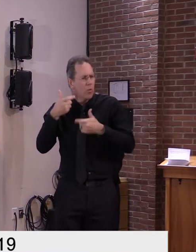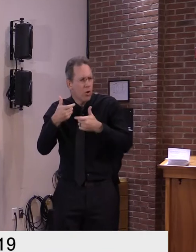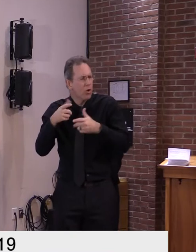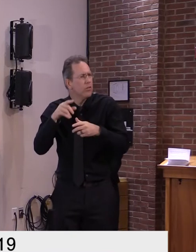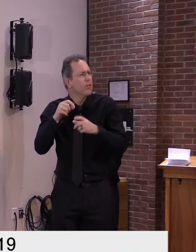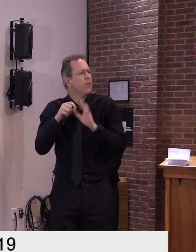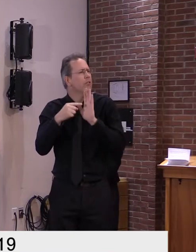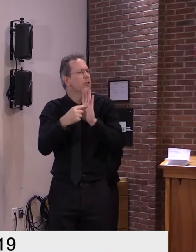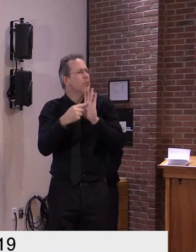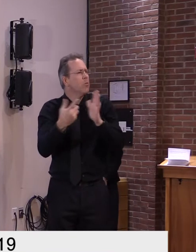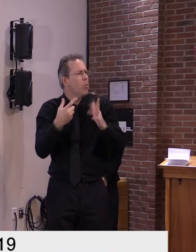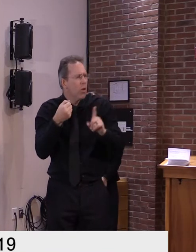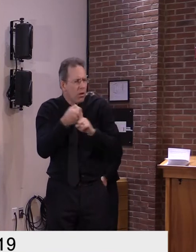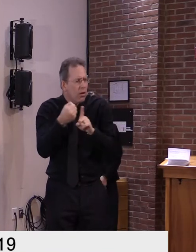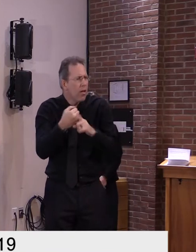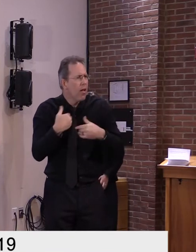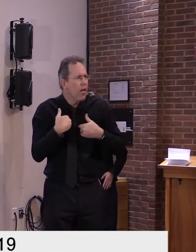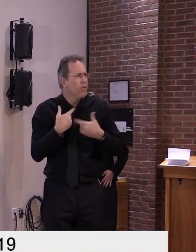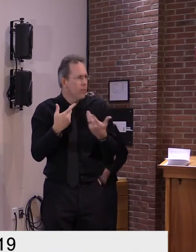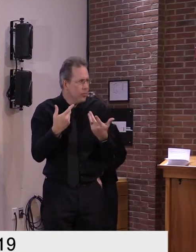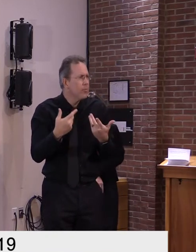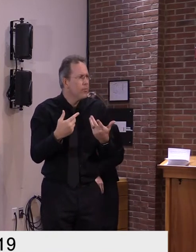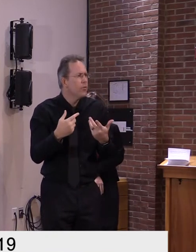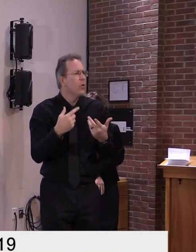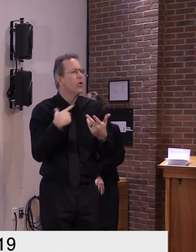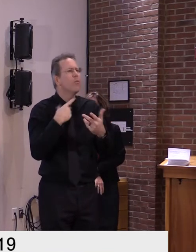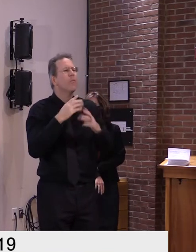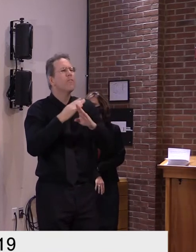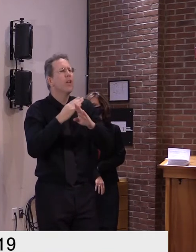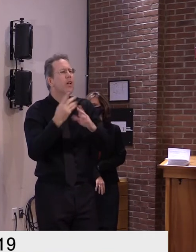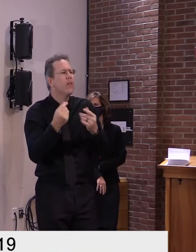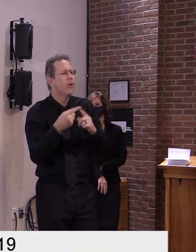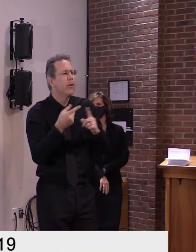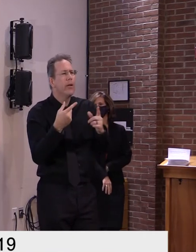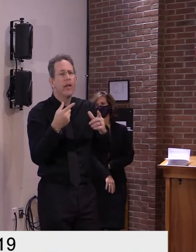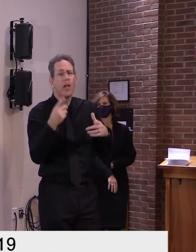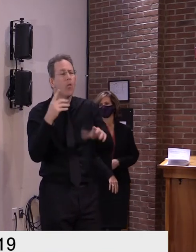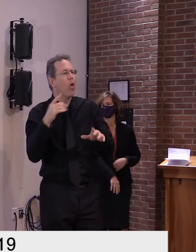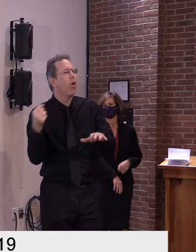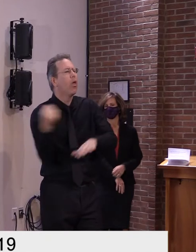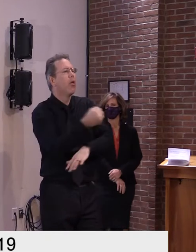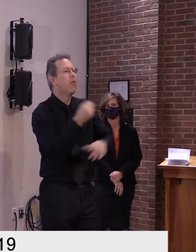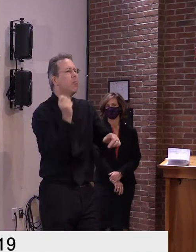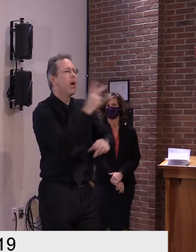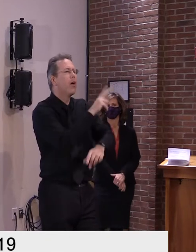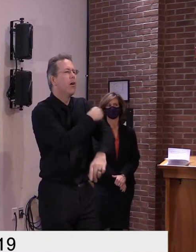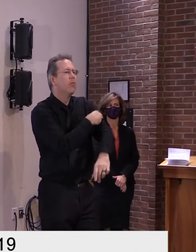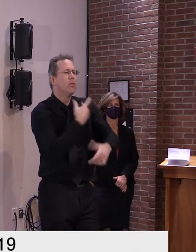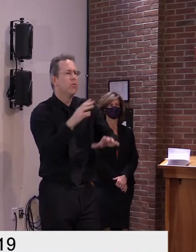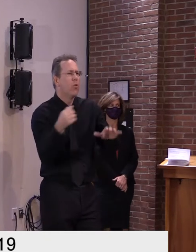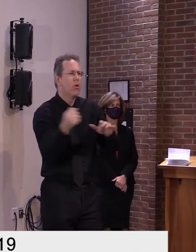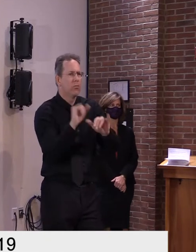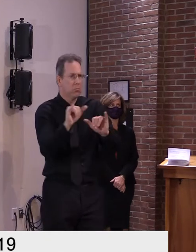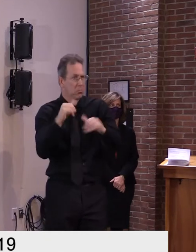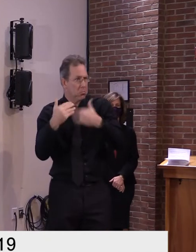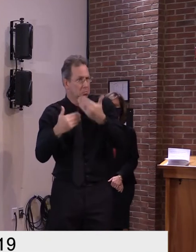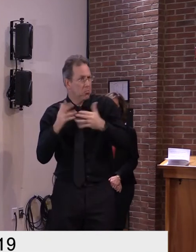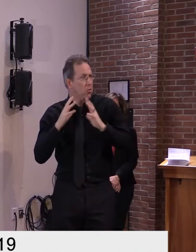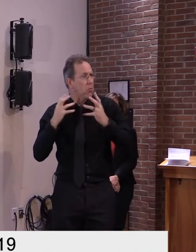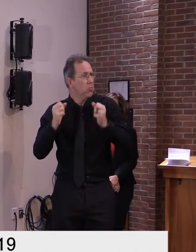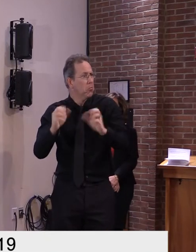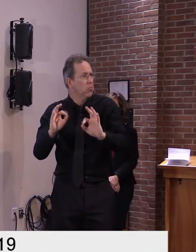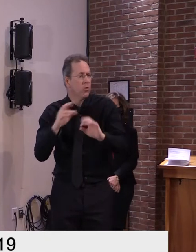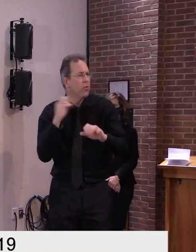so that they don't end up in the hospital. So preventing hospitalization in moderately ill people. So